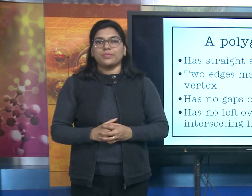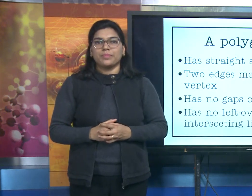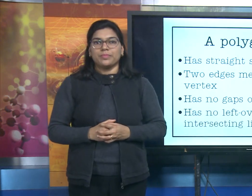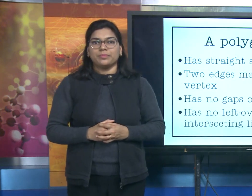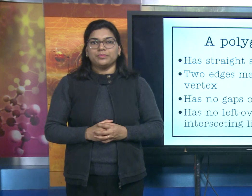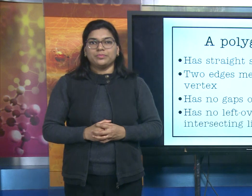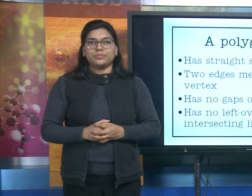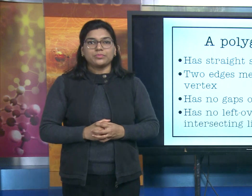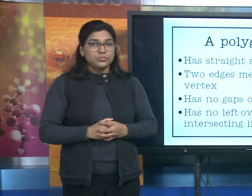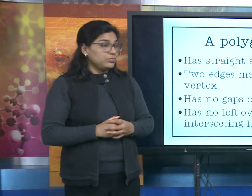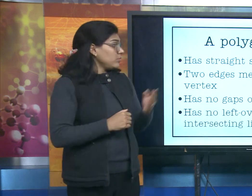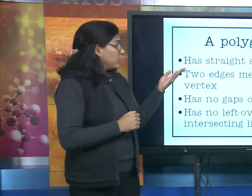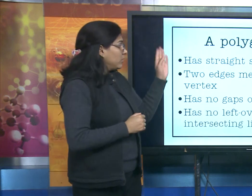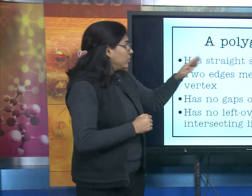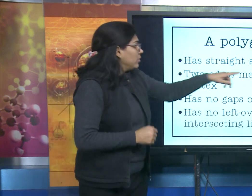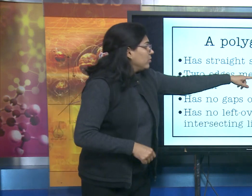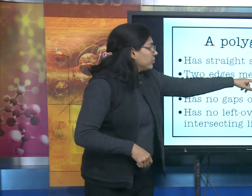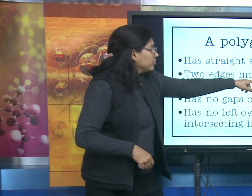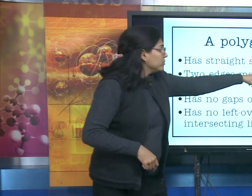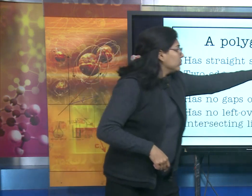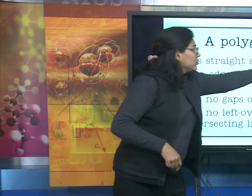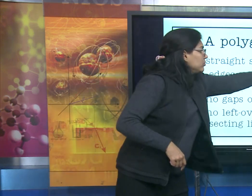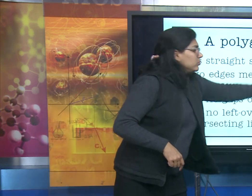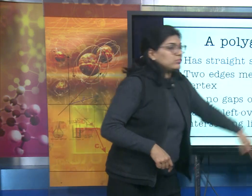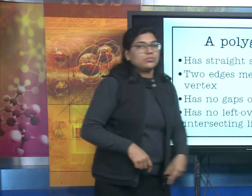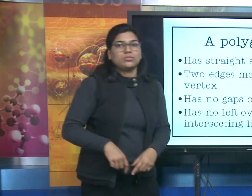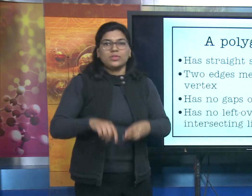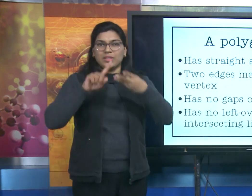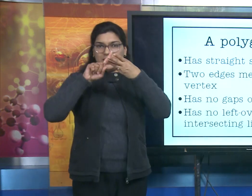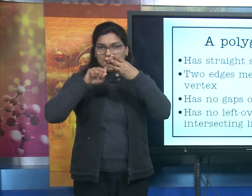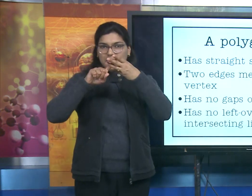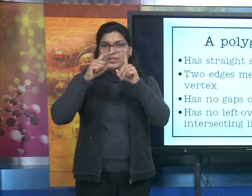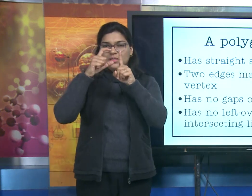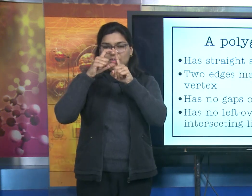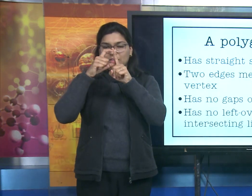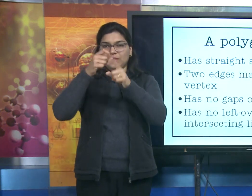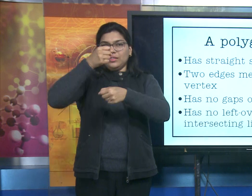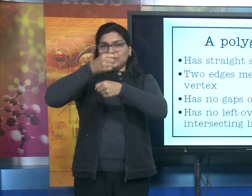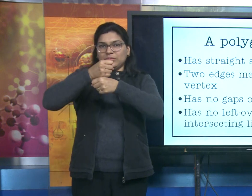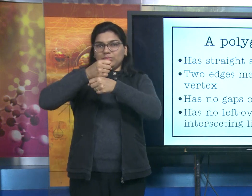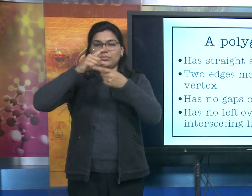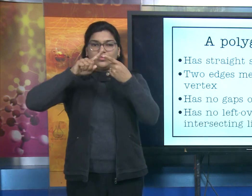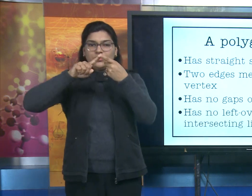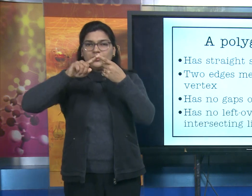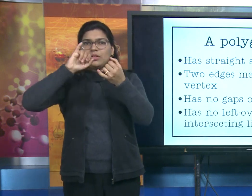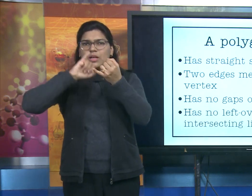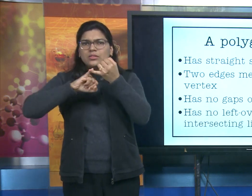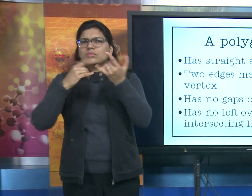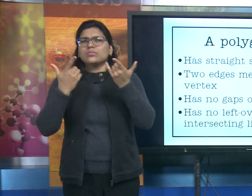us, they are mostly straight. And the other word, which is